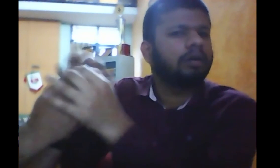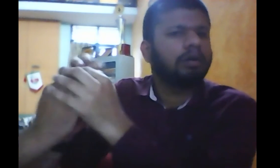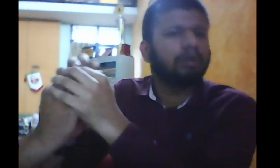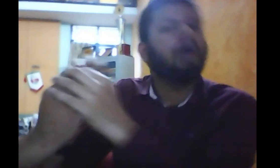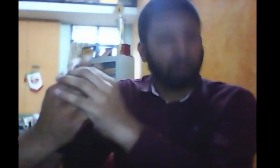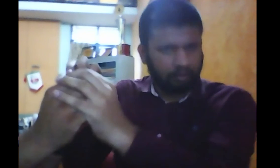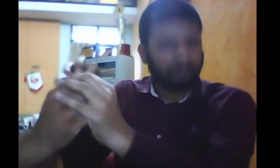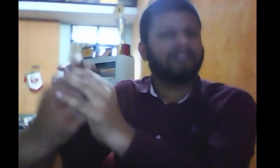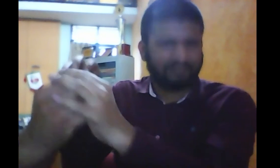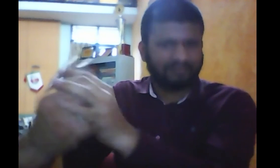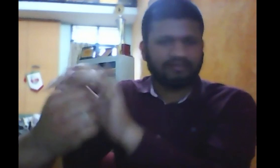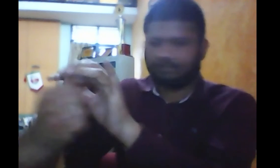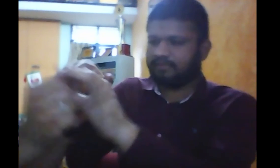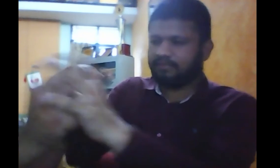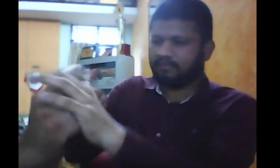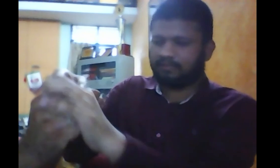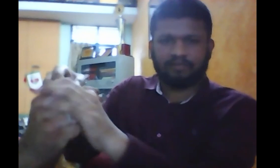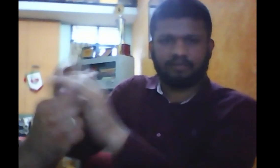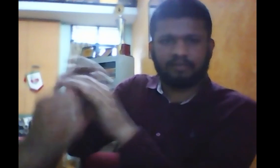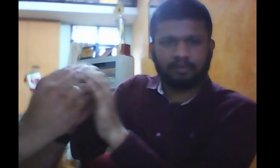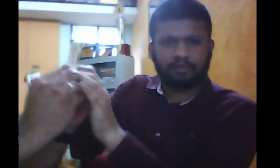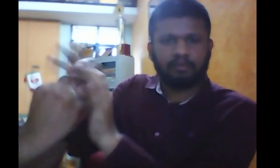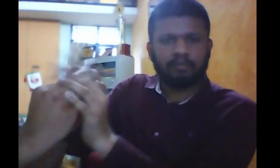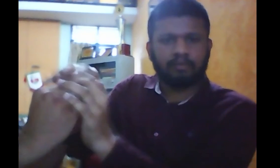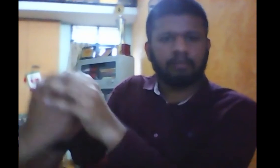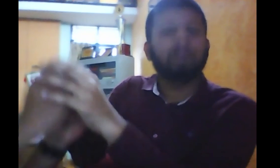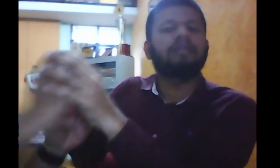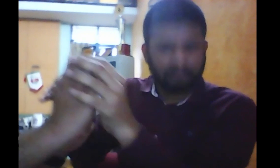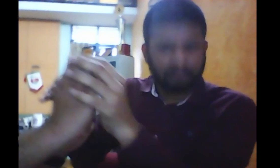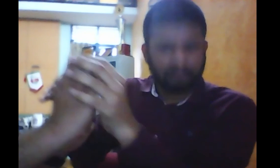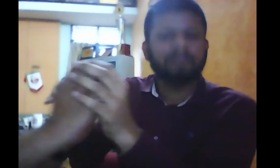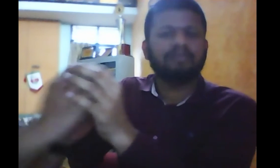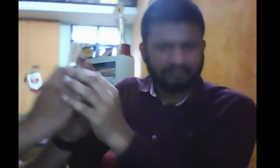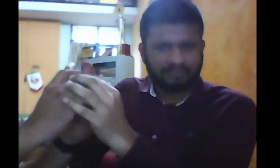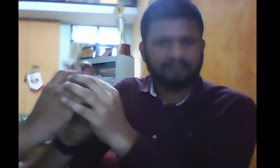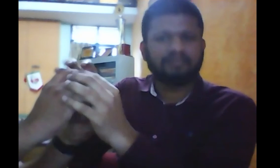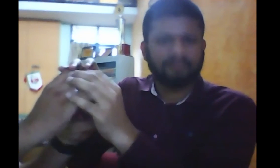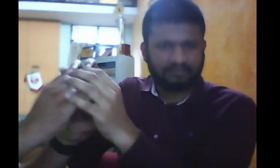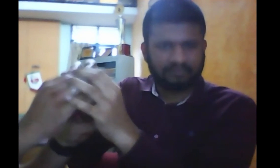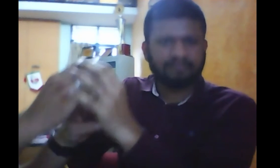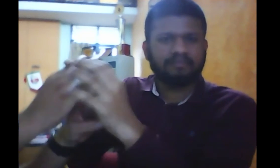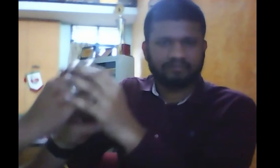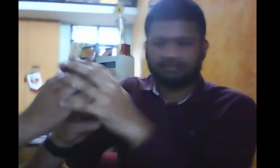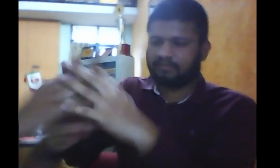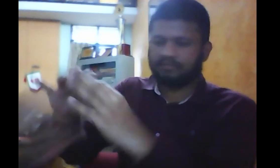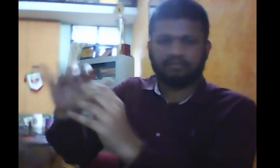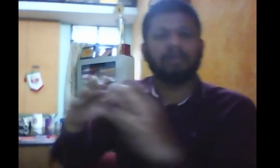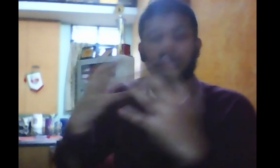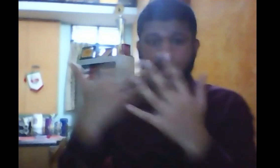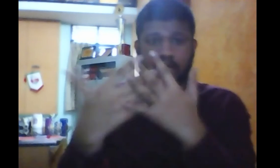just doing like this is the alphabets A, B, C, D. So they are learning like this.